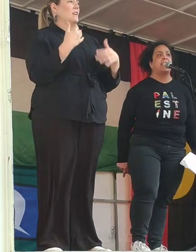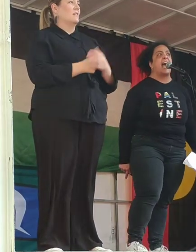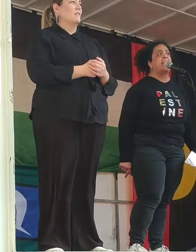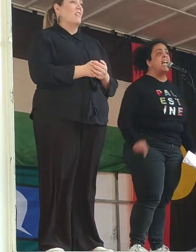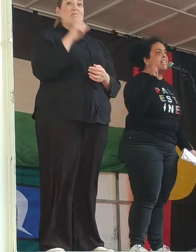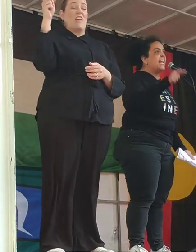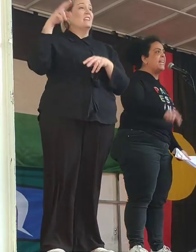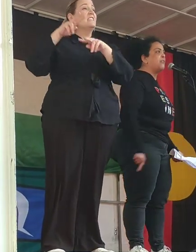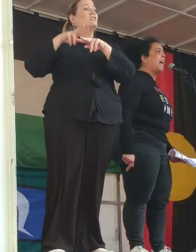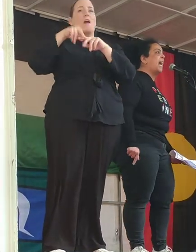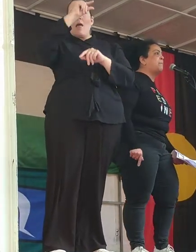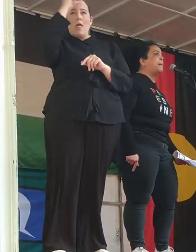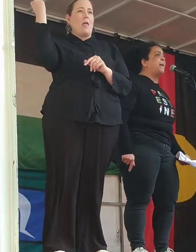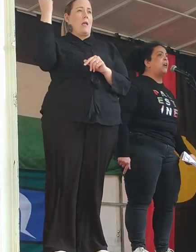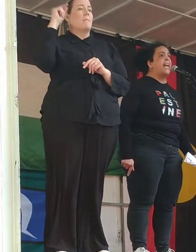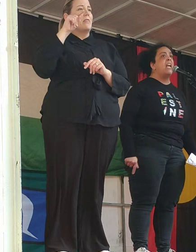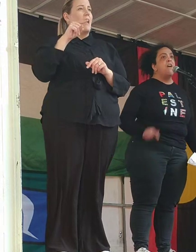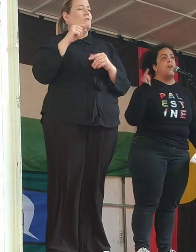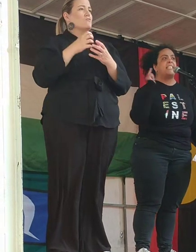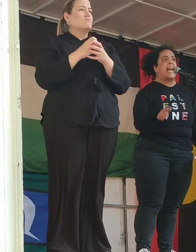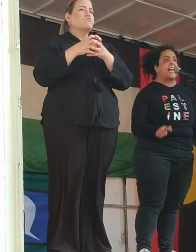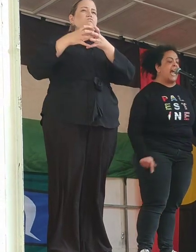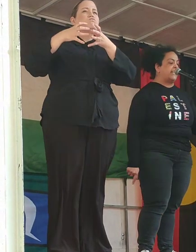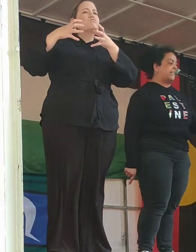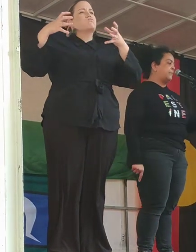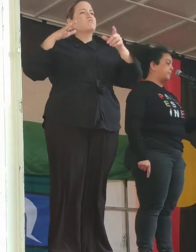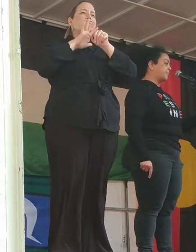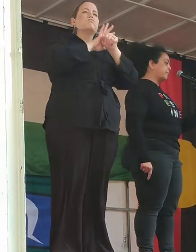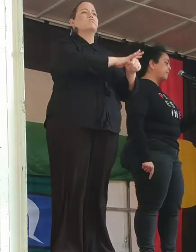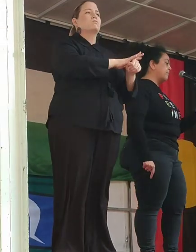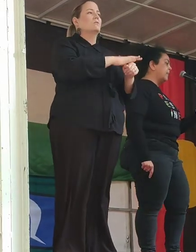apartheid state that Israel has been building for decades.